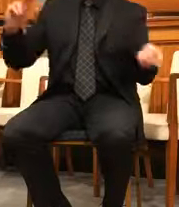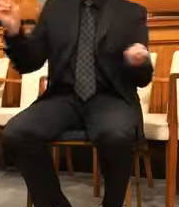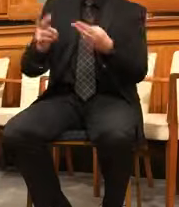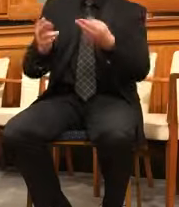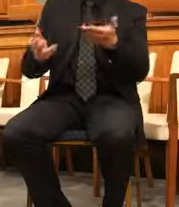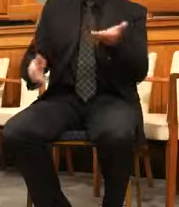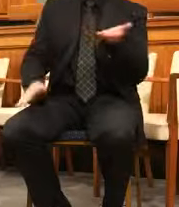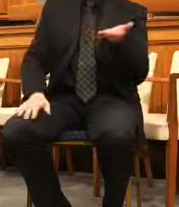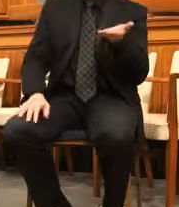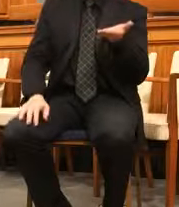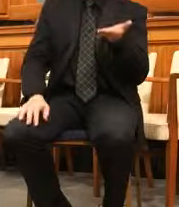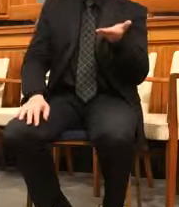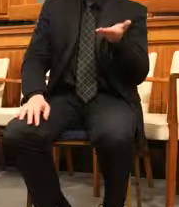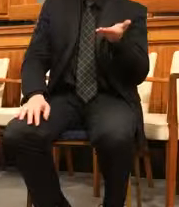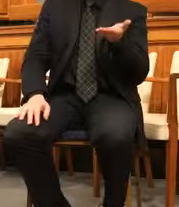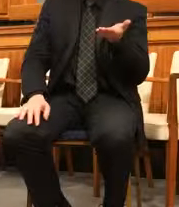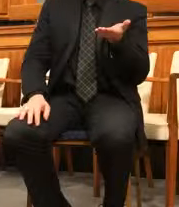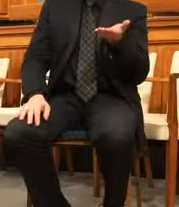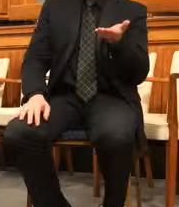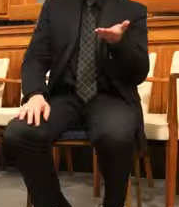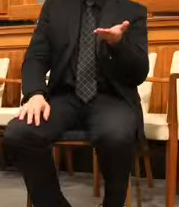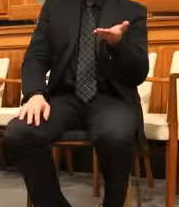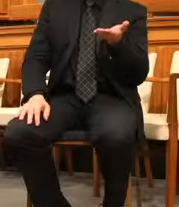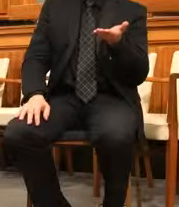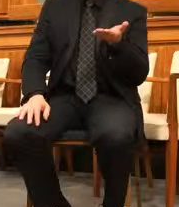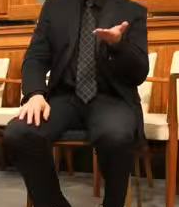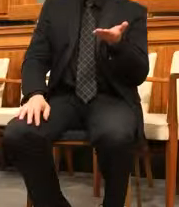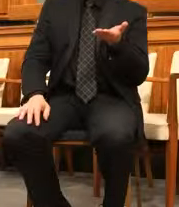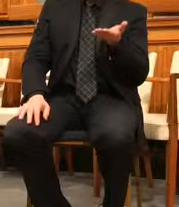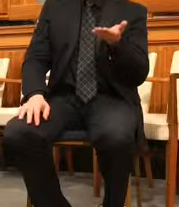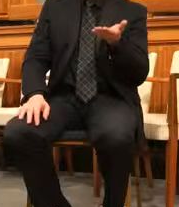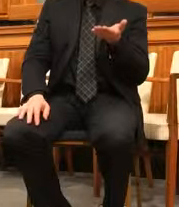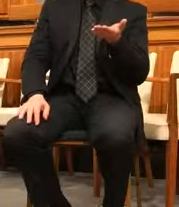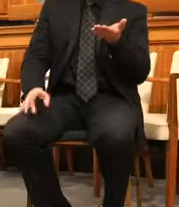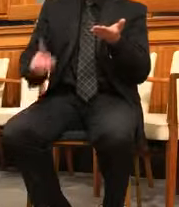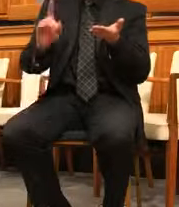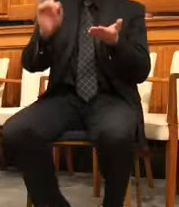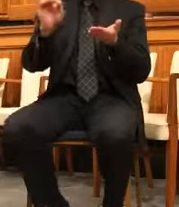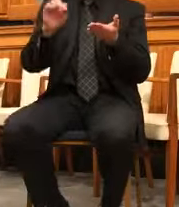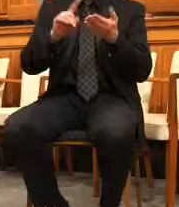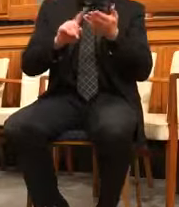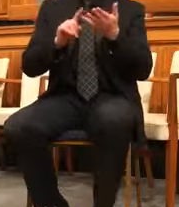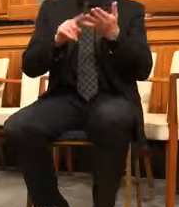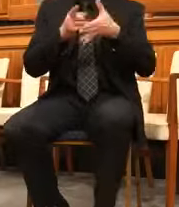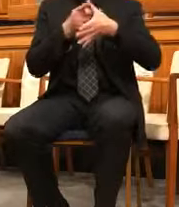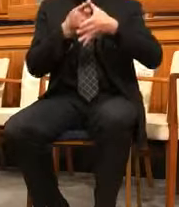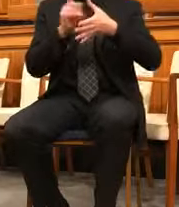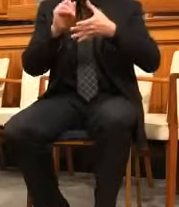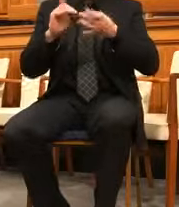Assent. Mental assent is enough. I could talk about meditational techniques.